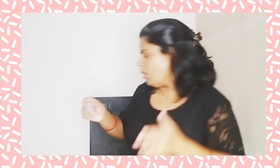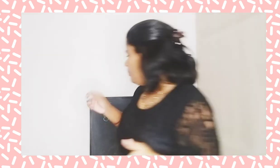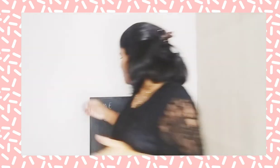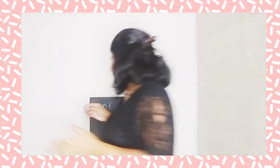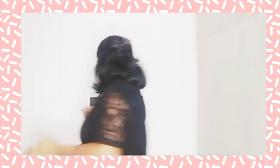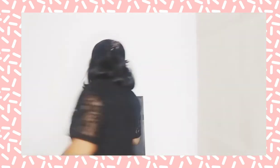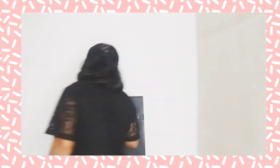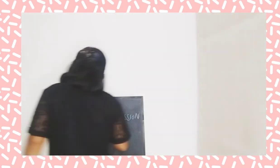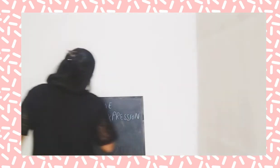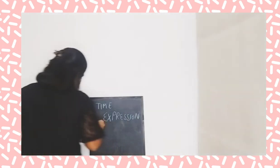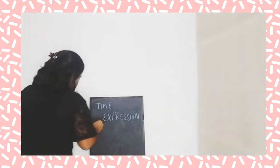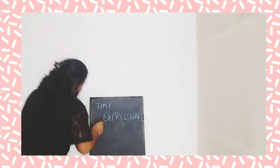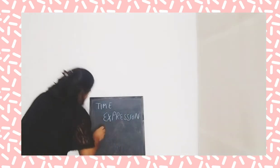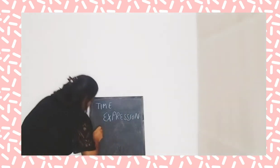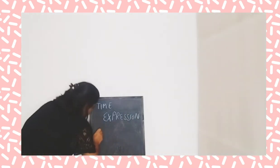common experience.